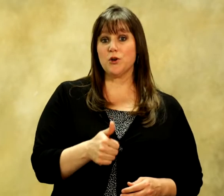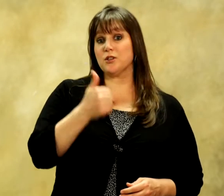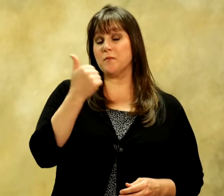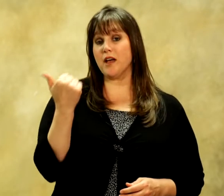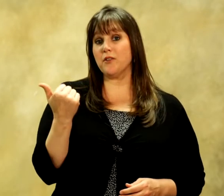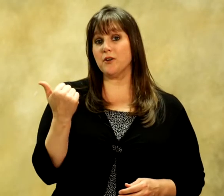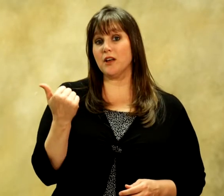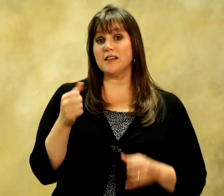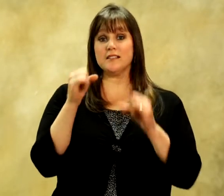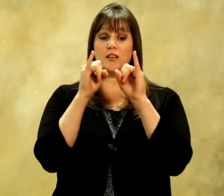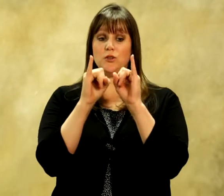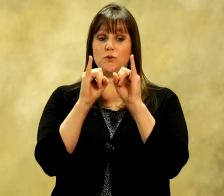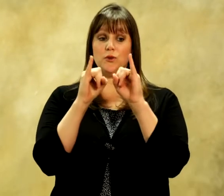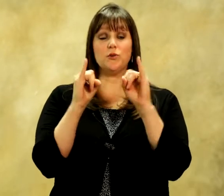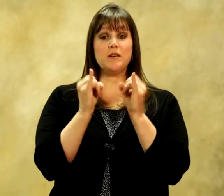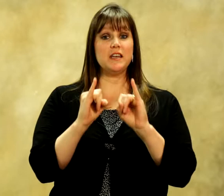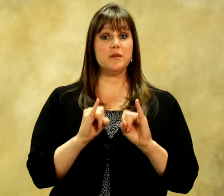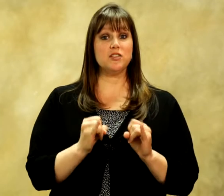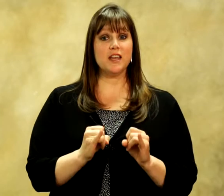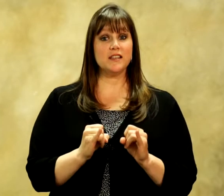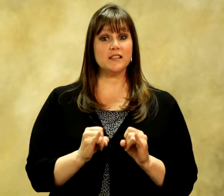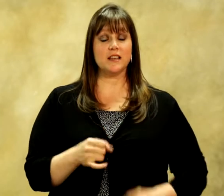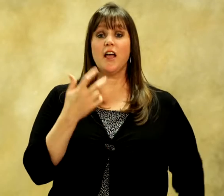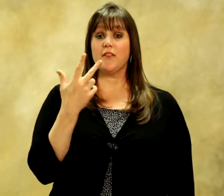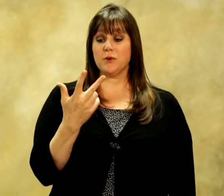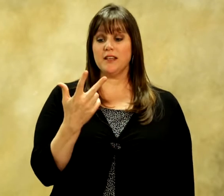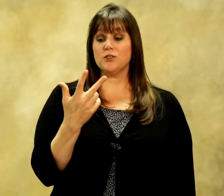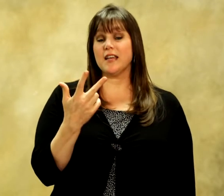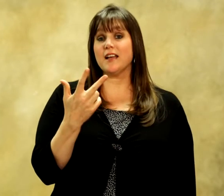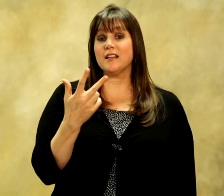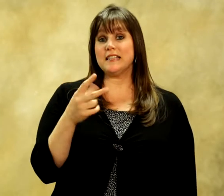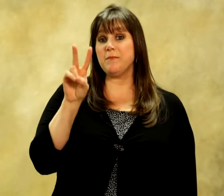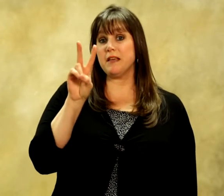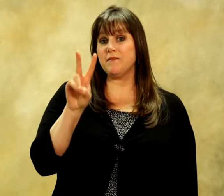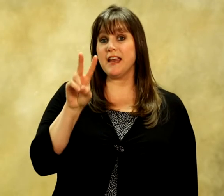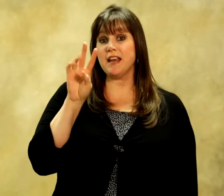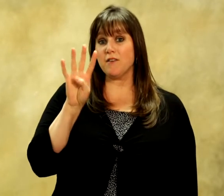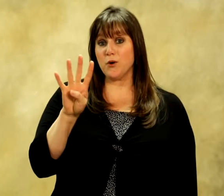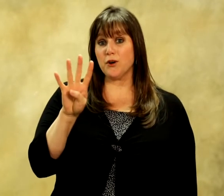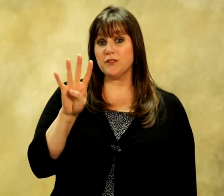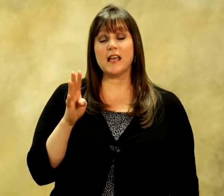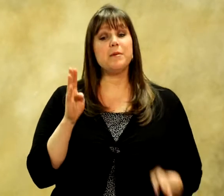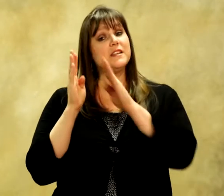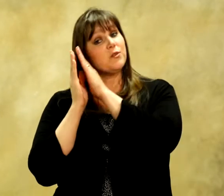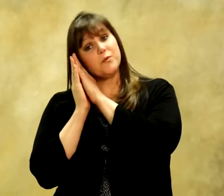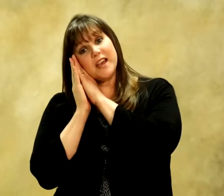worship other gods. 2, no graven images. 3, don't take God's name in vain. 4, the Sabbath is for